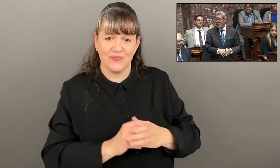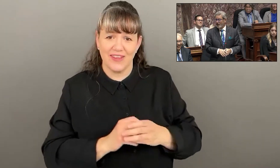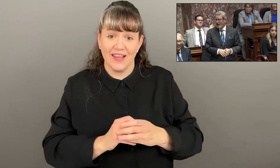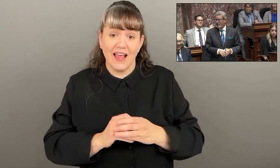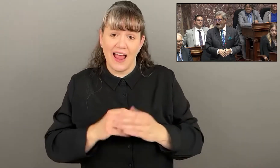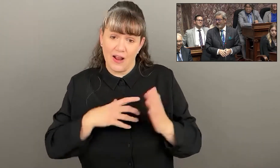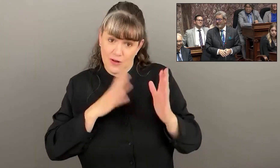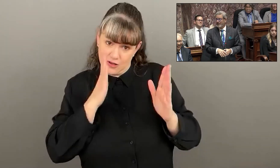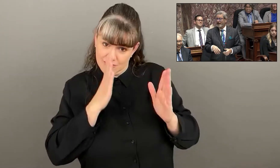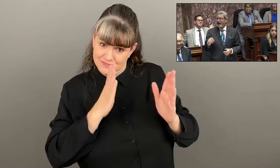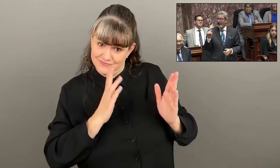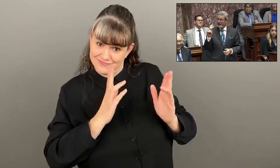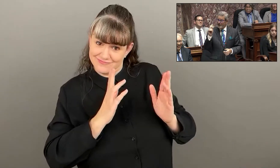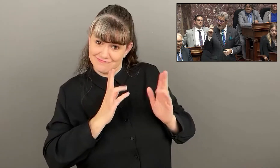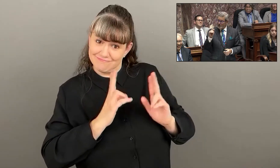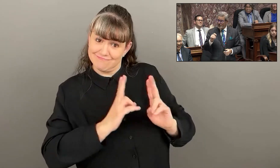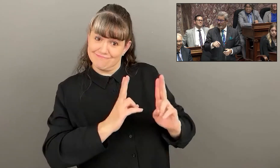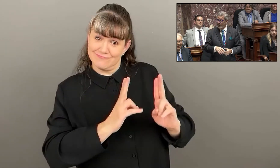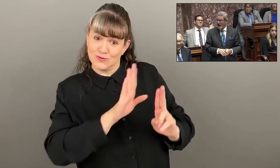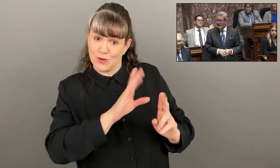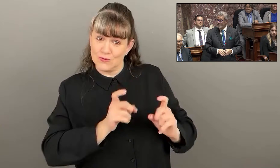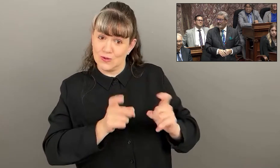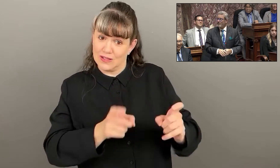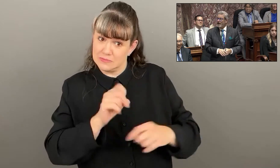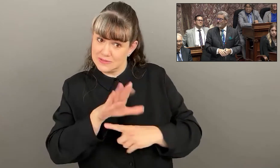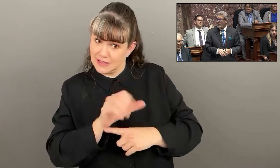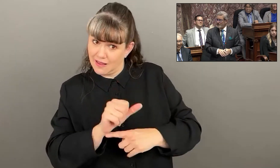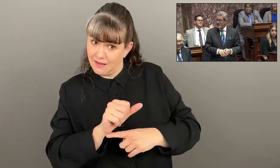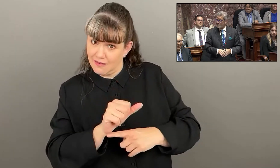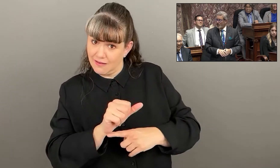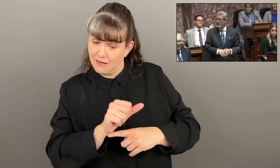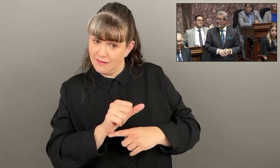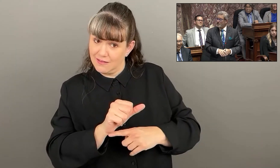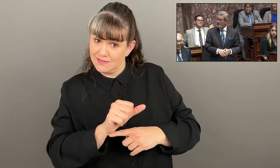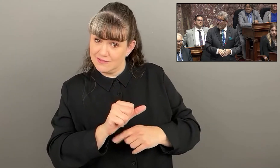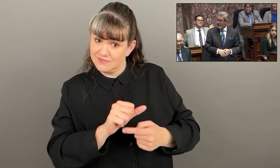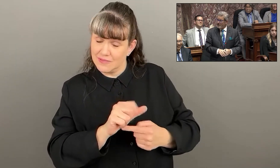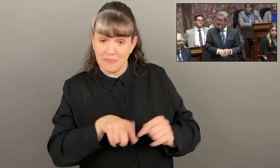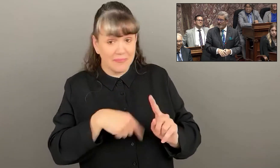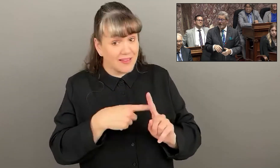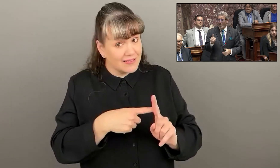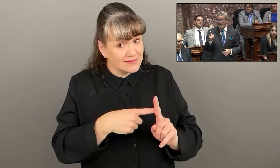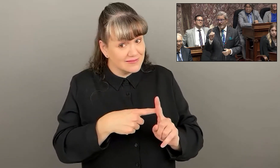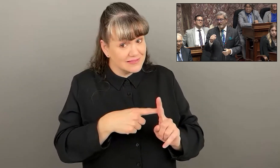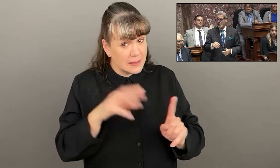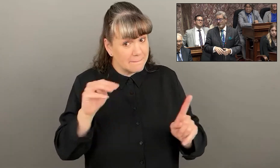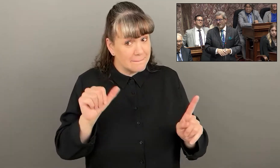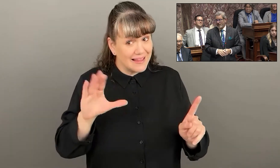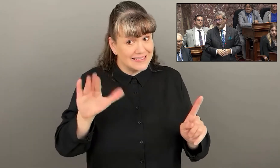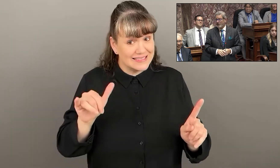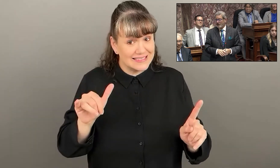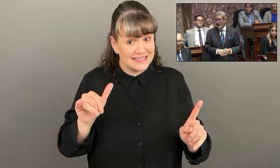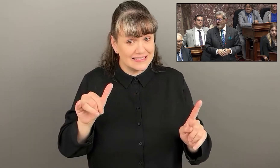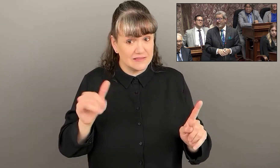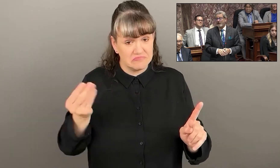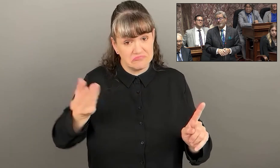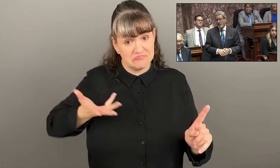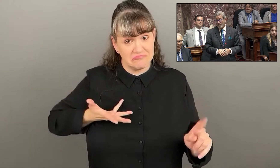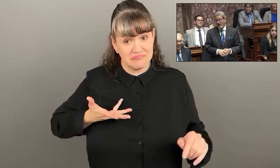your donation, and in addition to that, Macy has expressed that she would like to see all